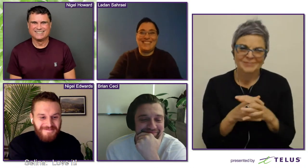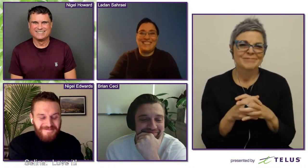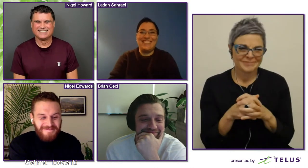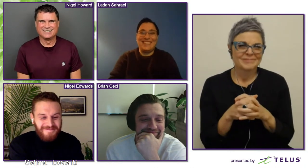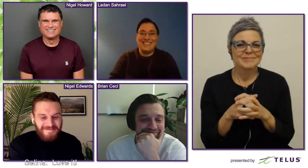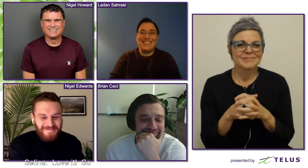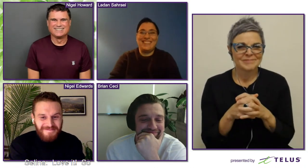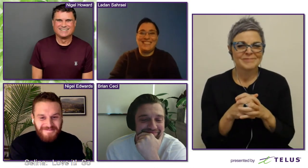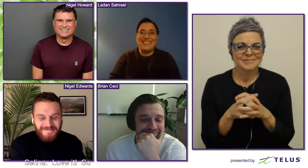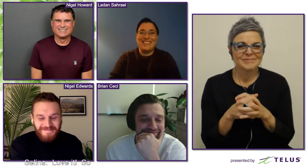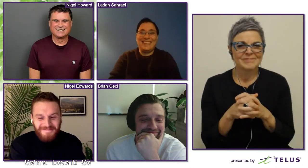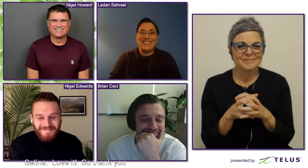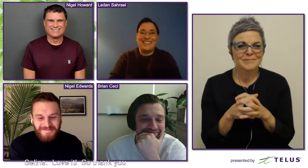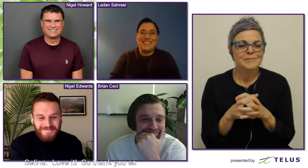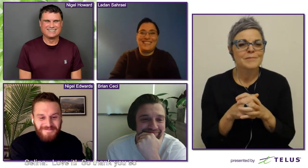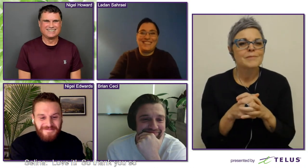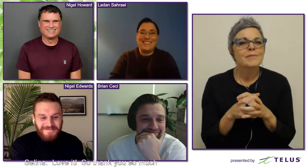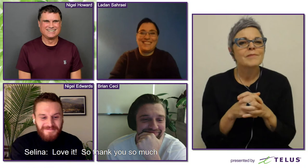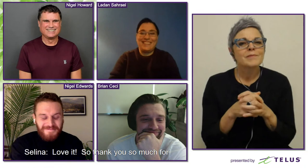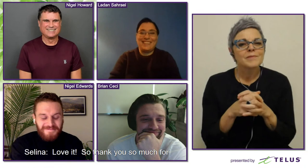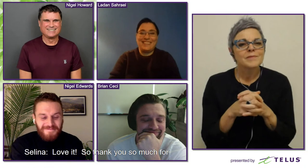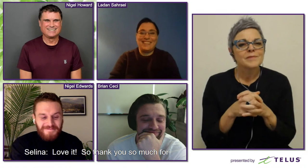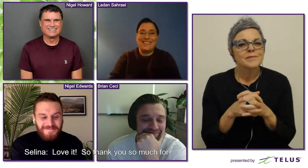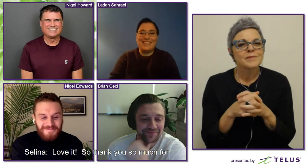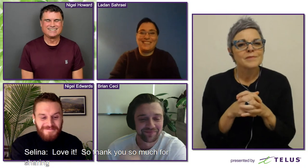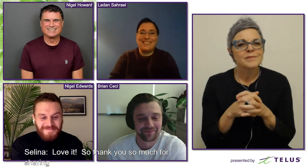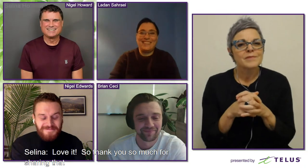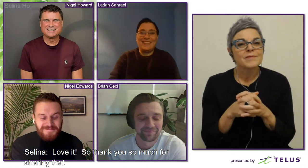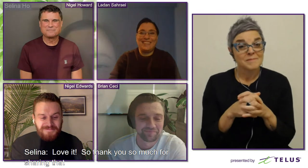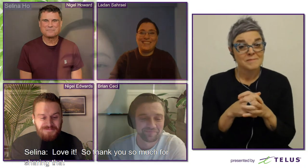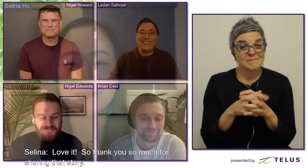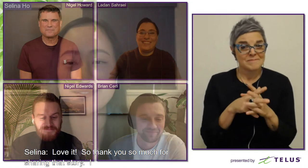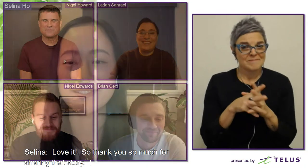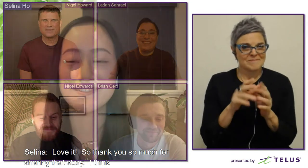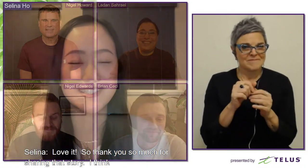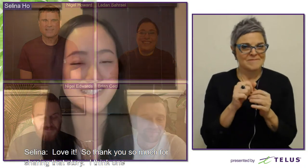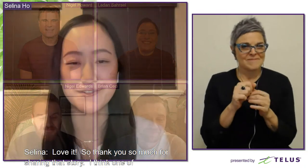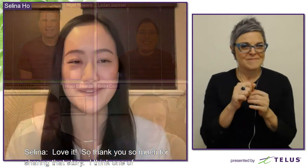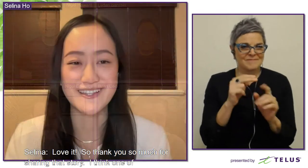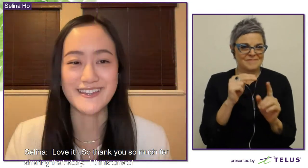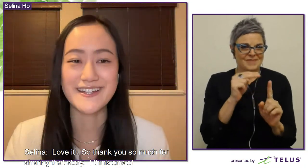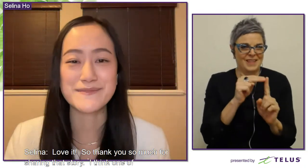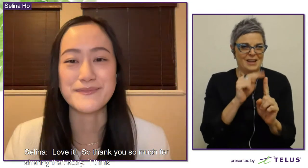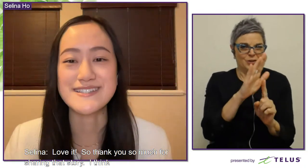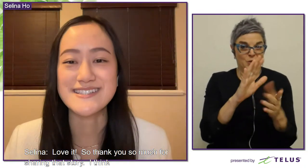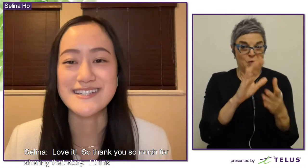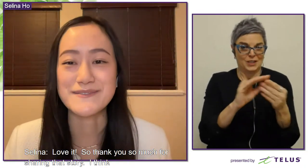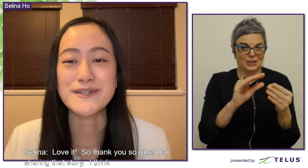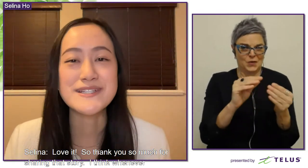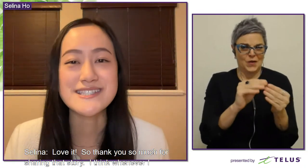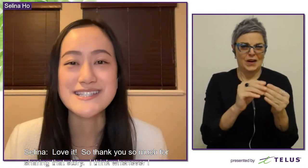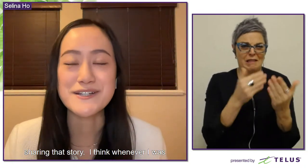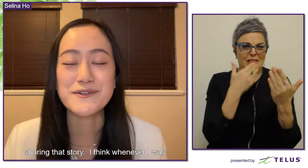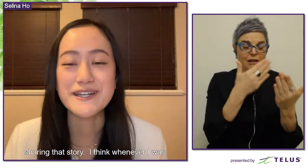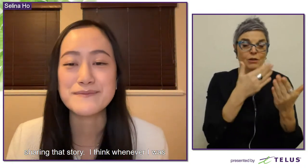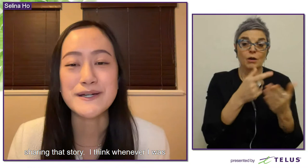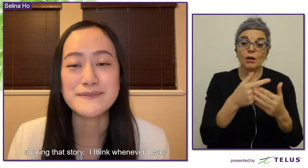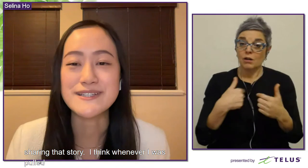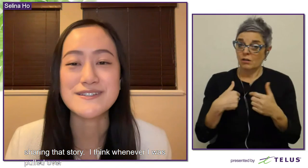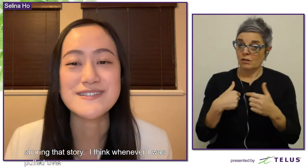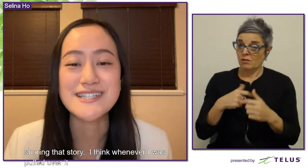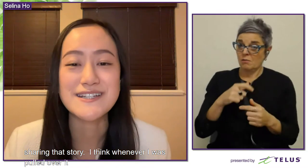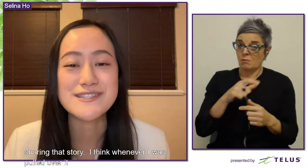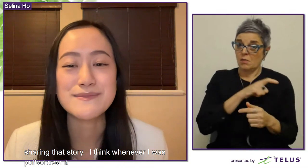So thank you so much for sharing that story. I think whenever I've been pulled over, it's never been like that, but maybe just a